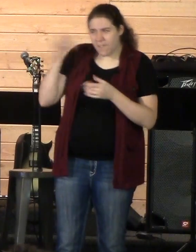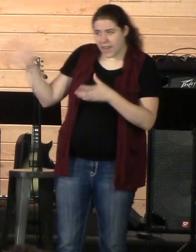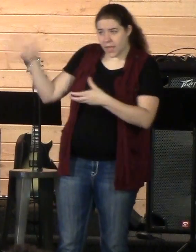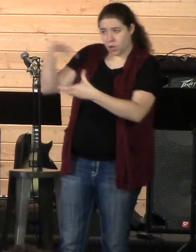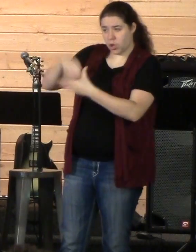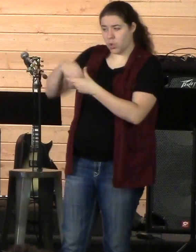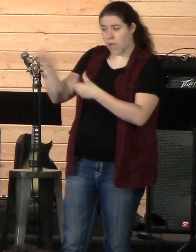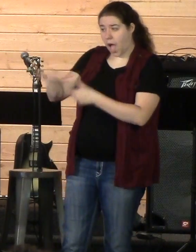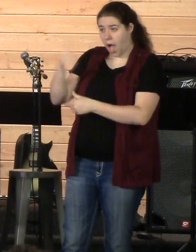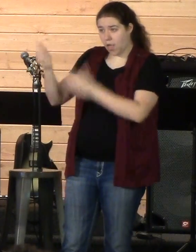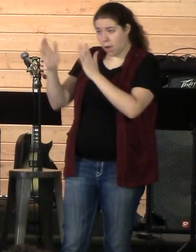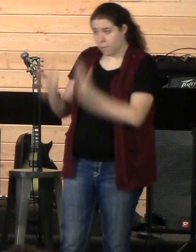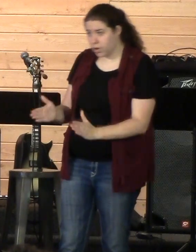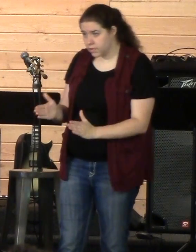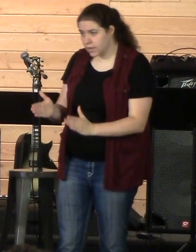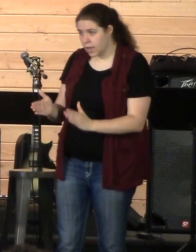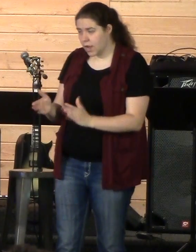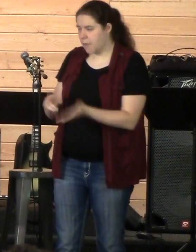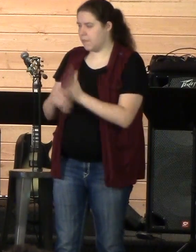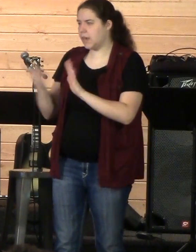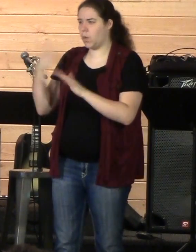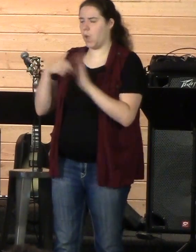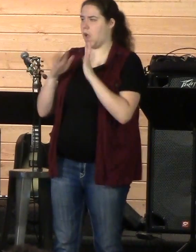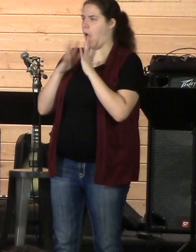it's the straw that breaks the camel's back.